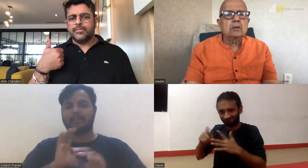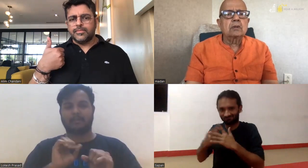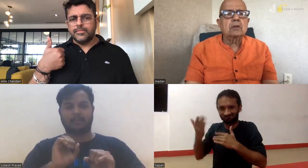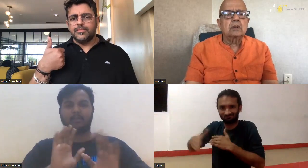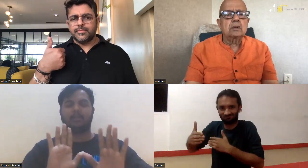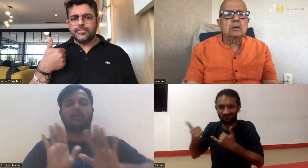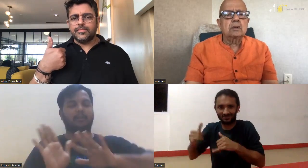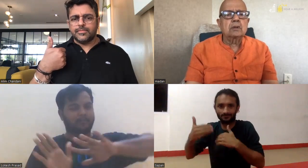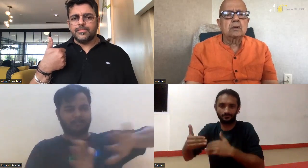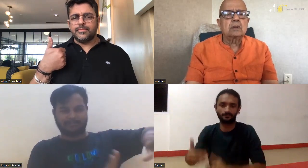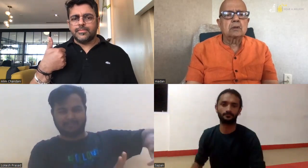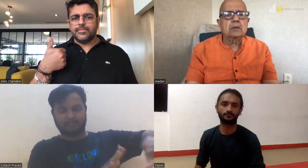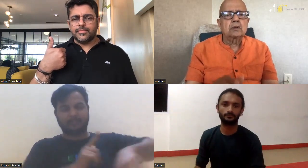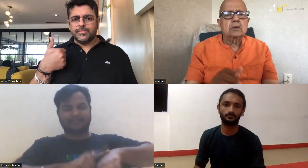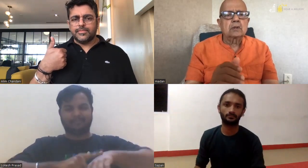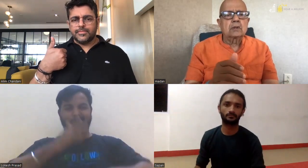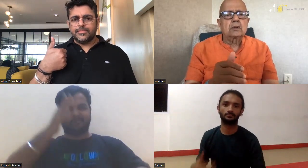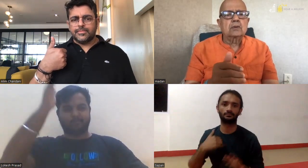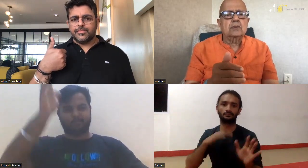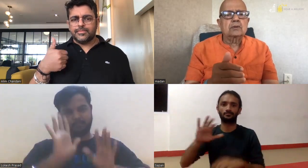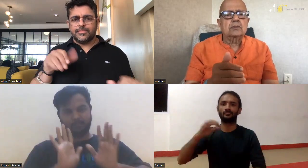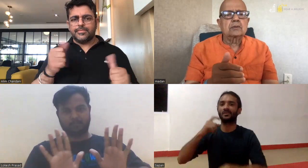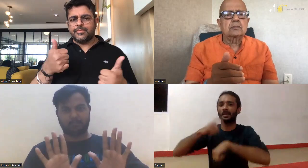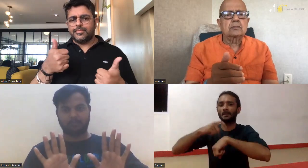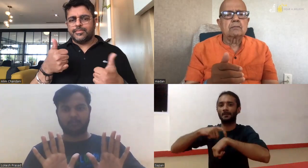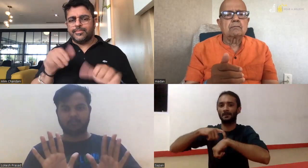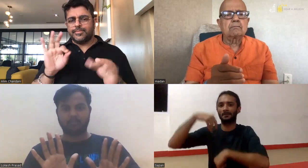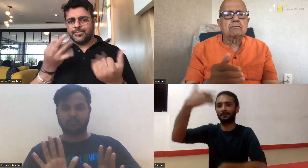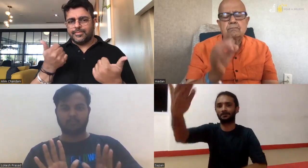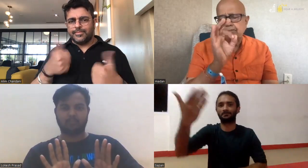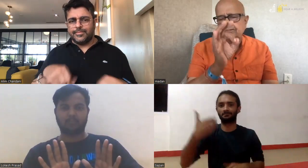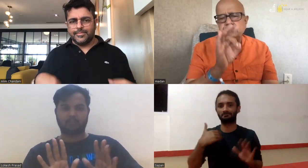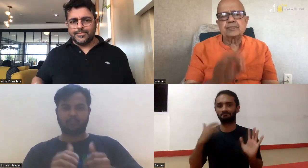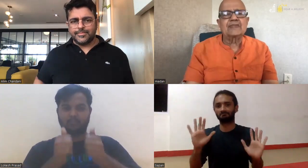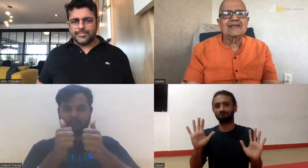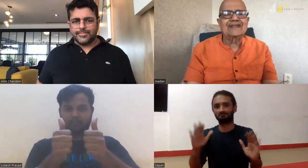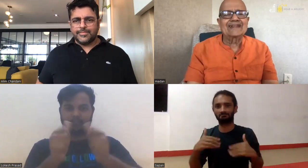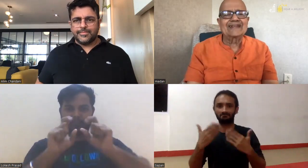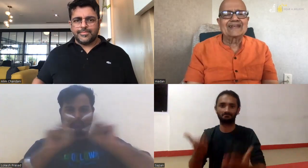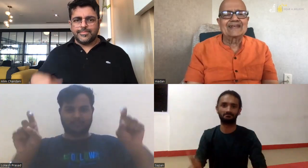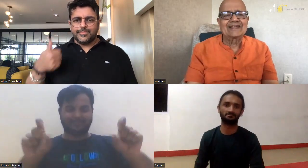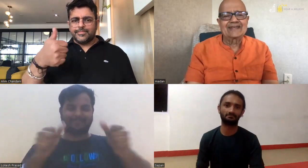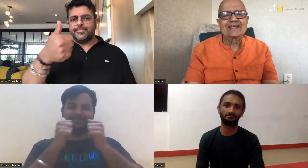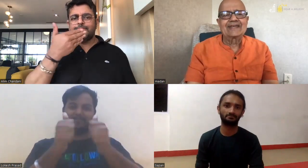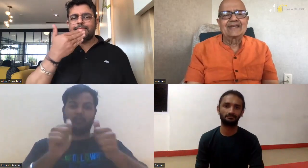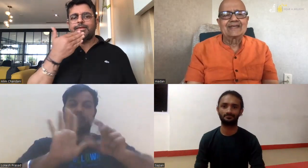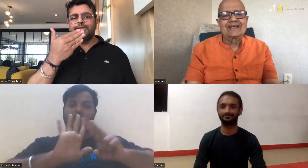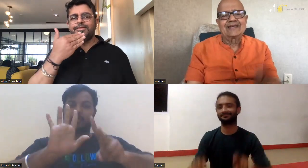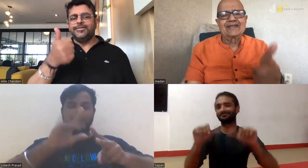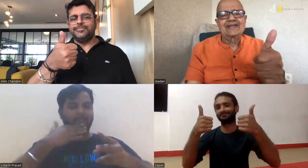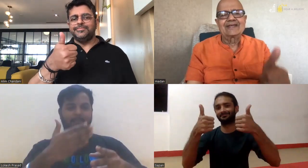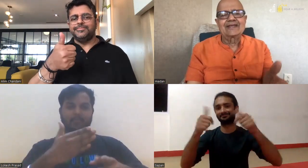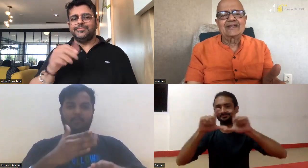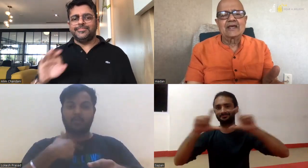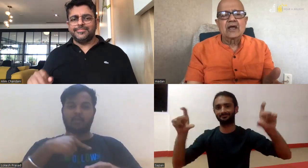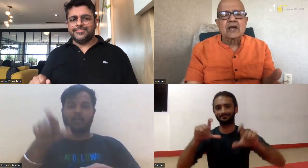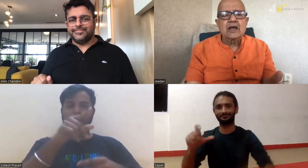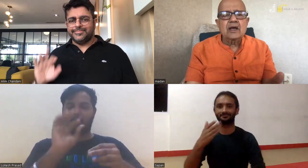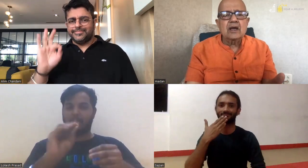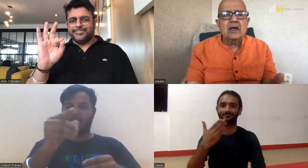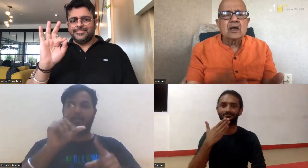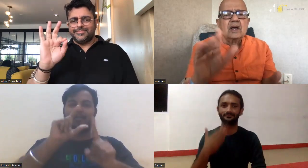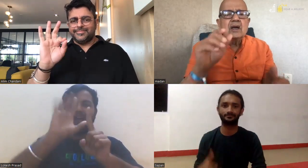How that will happen is something we have to figure out. When I'll come and talk to you all and request you all, I mean, you have to really like do the pleasing